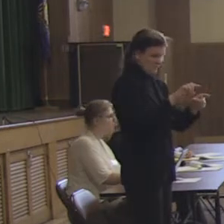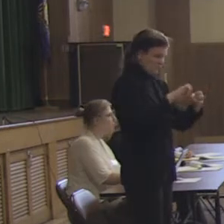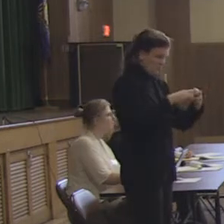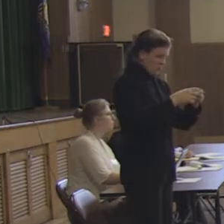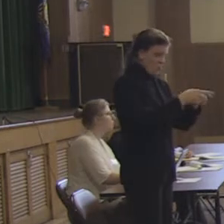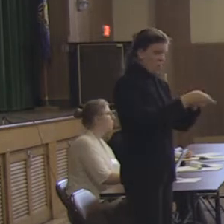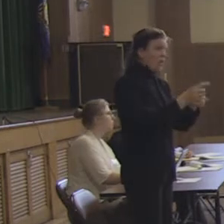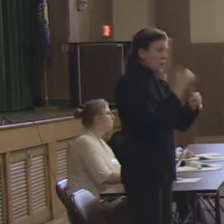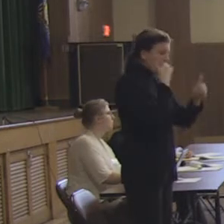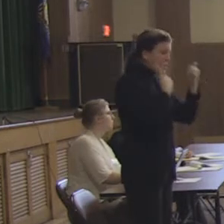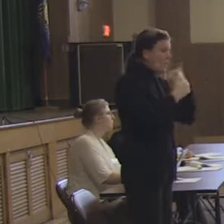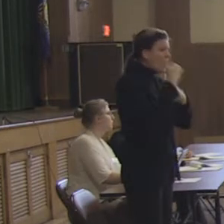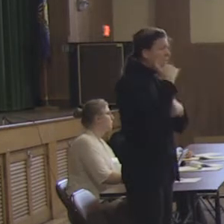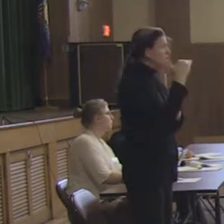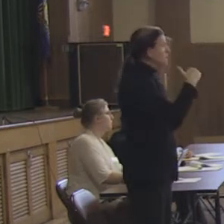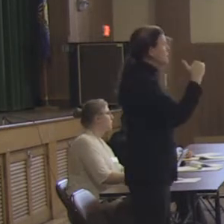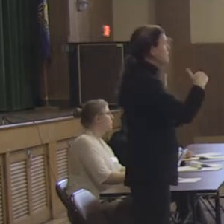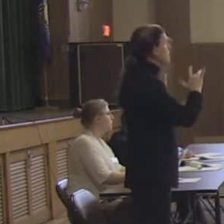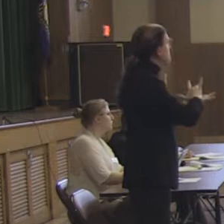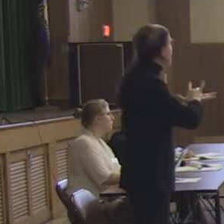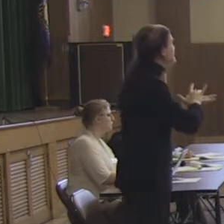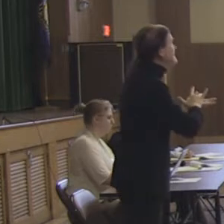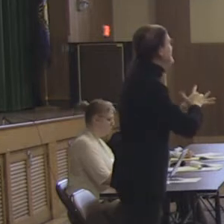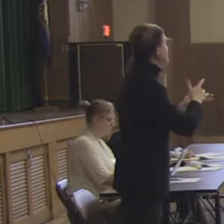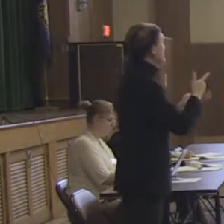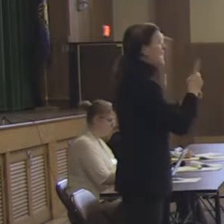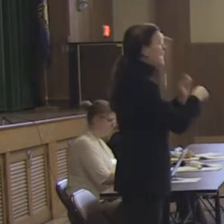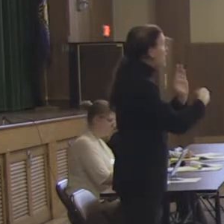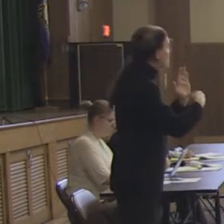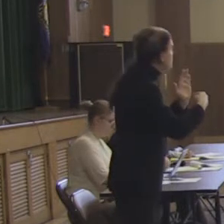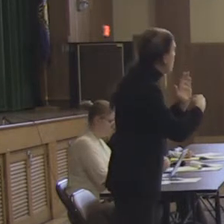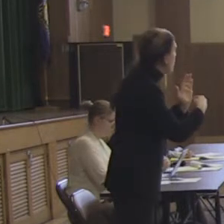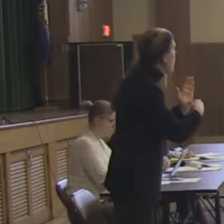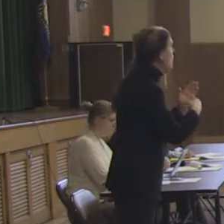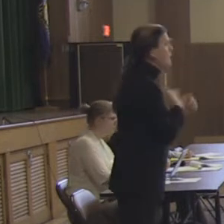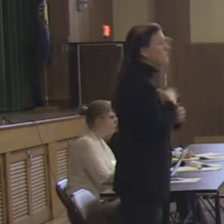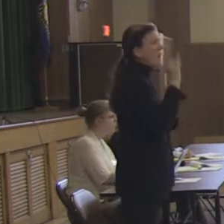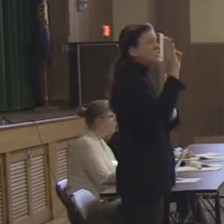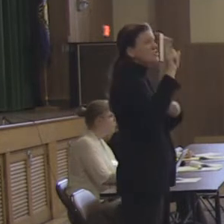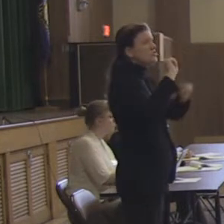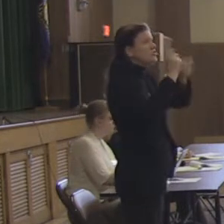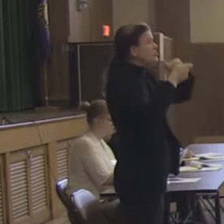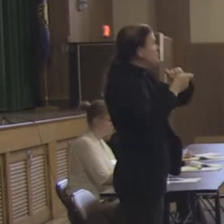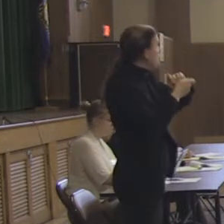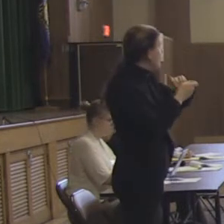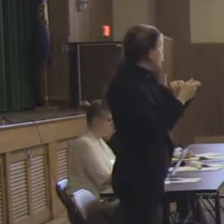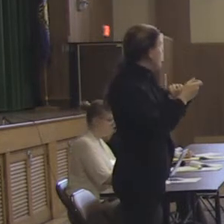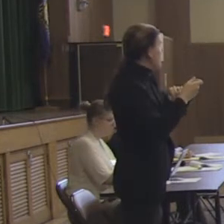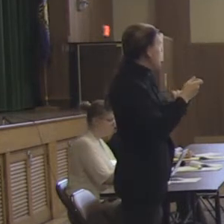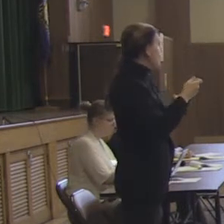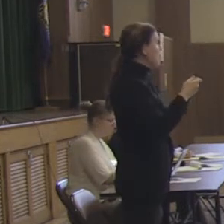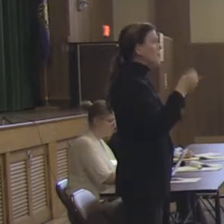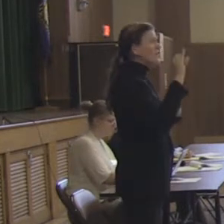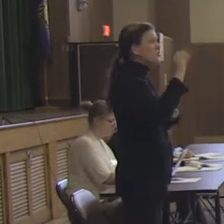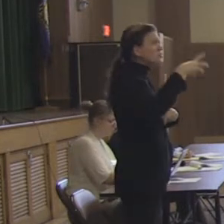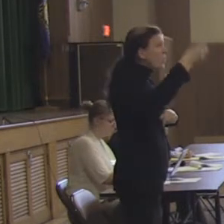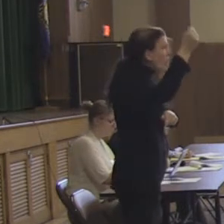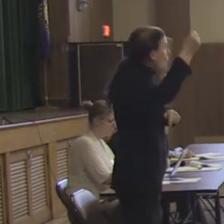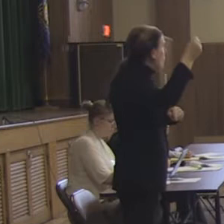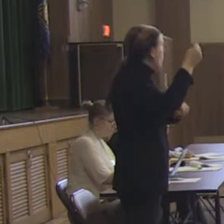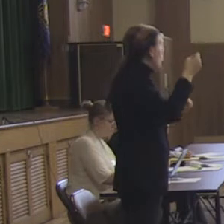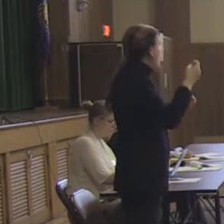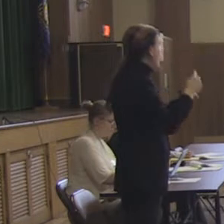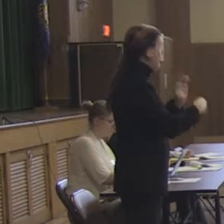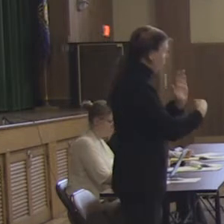issues on the issue of medications, because of the switch of their insurance or them losing their insurance, then it